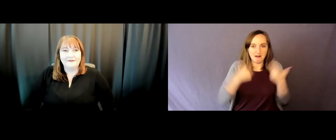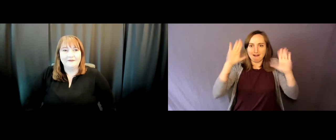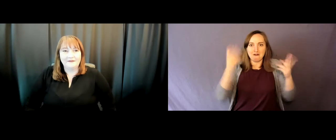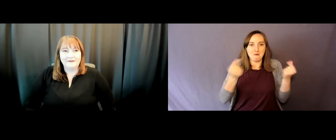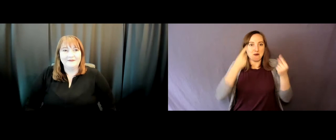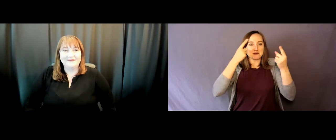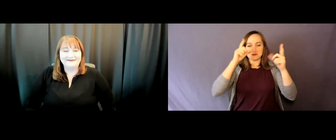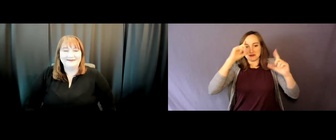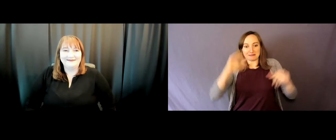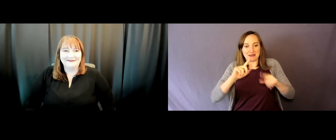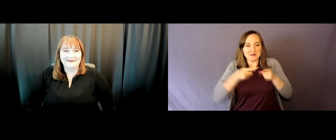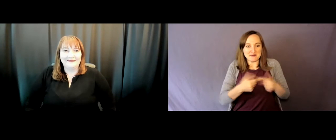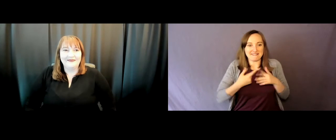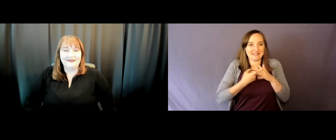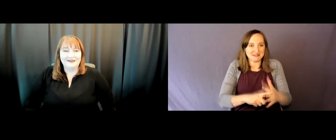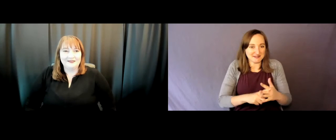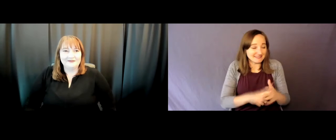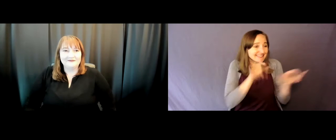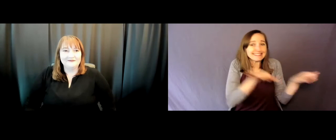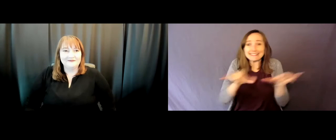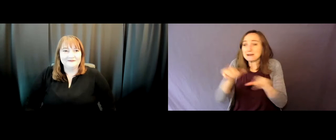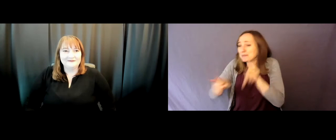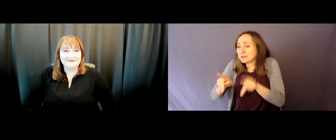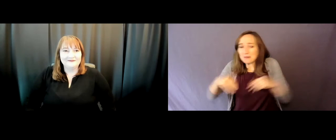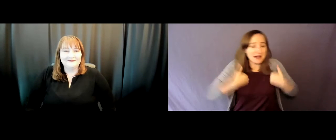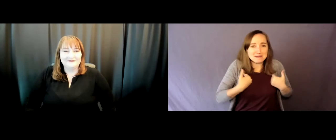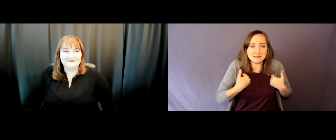started. And it's the same for humans or pets,